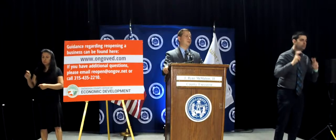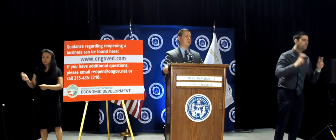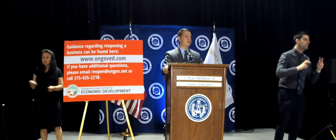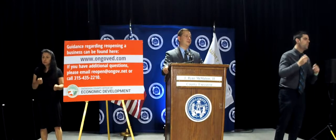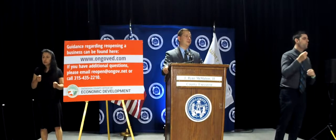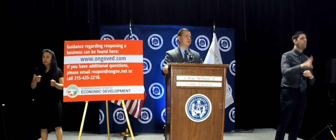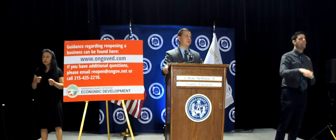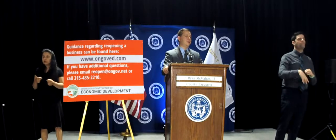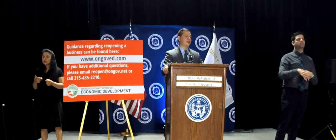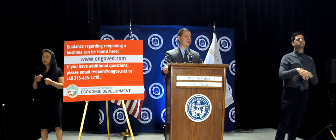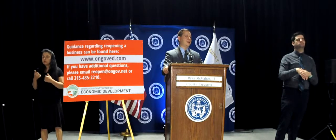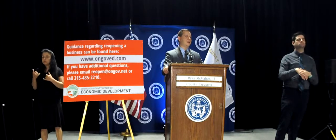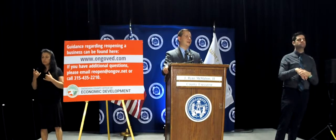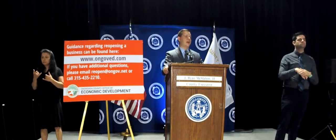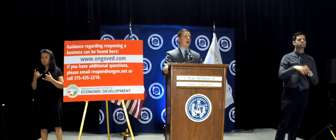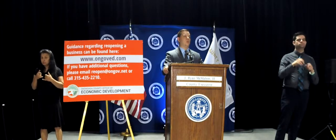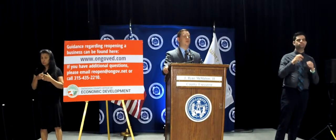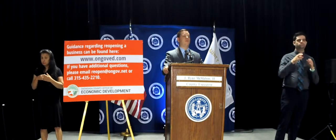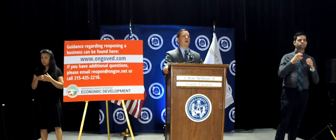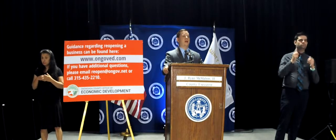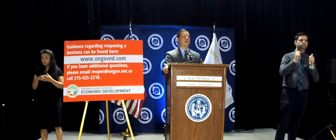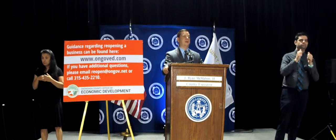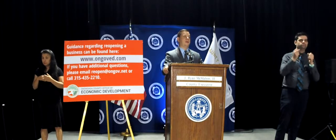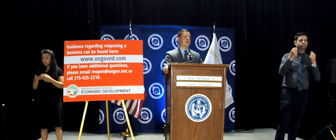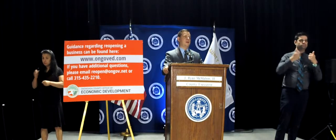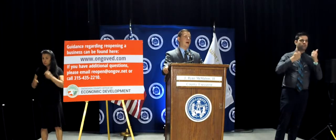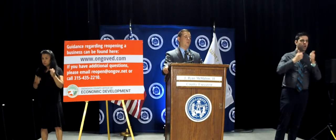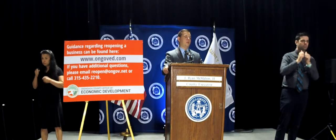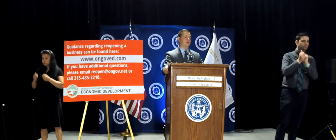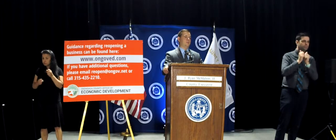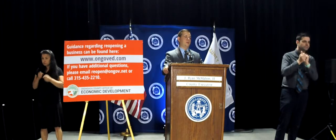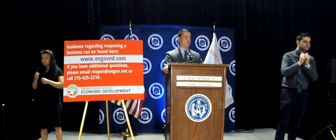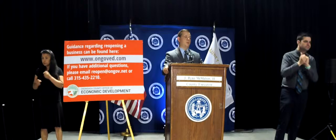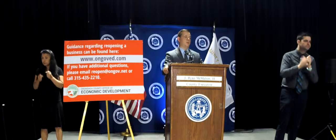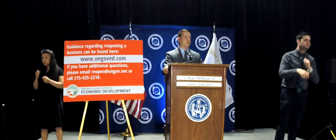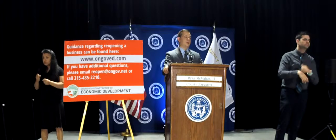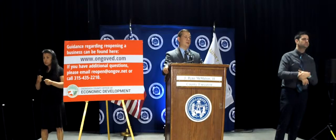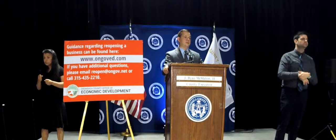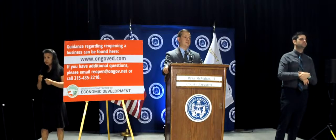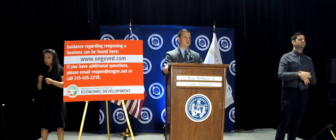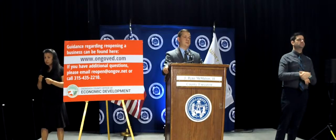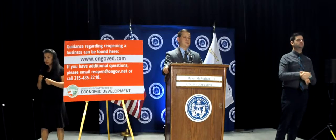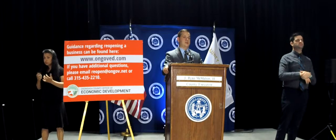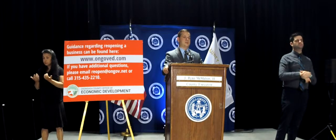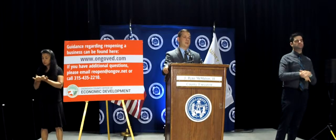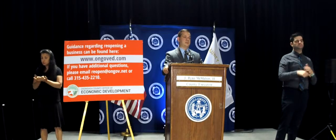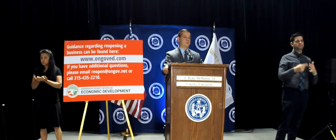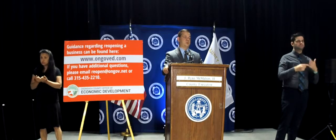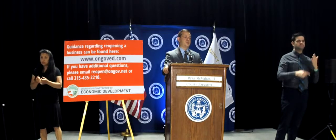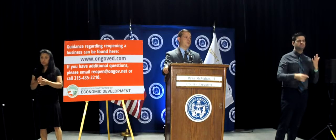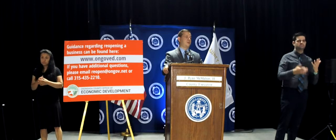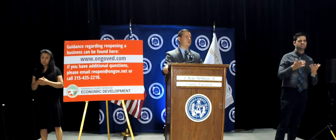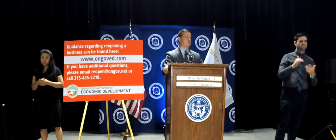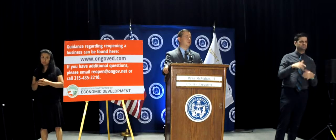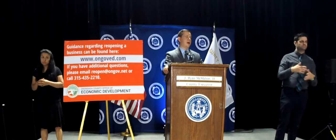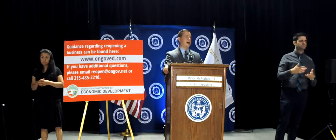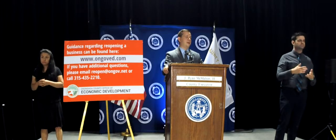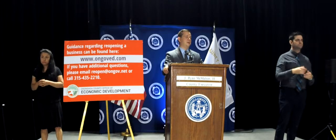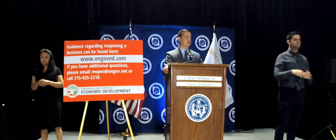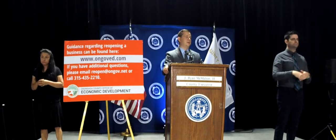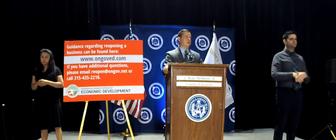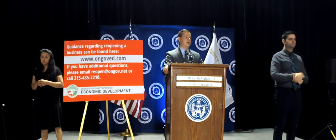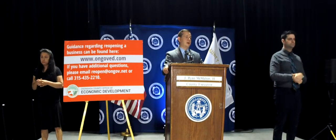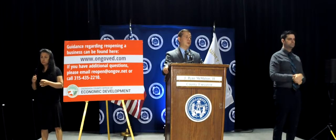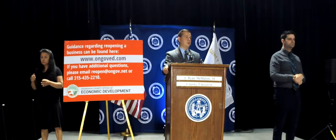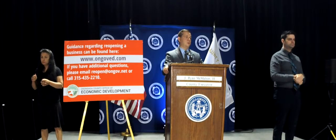race tomorrow? Yeah, we've been helping people, suggesting that they push things off to